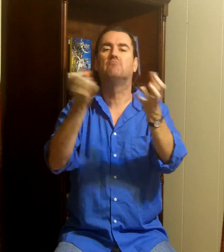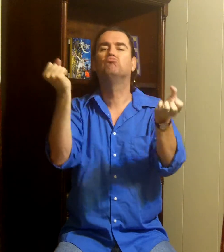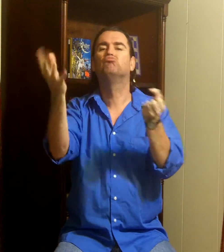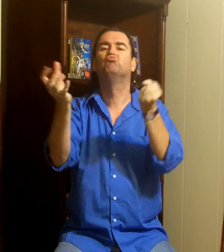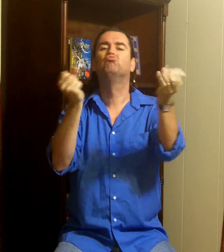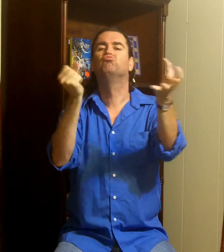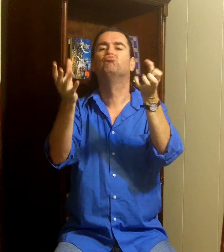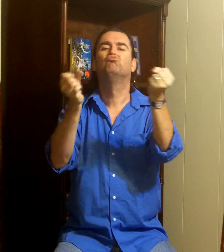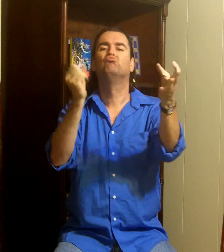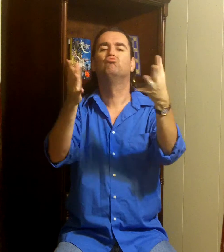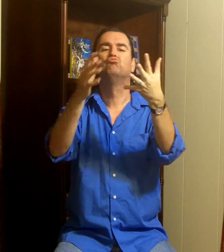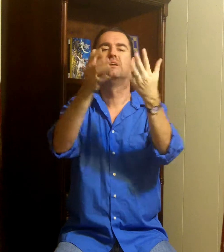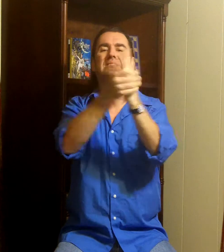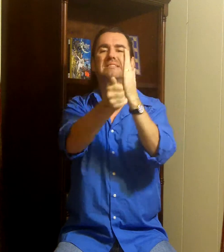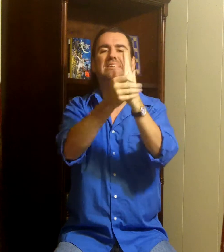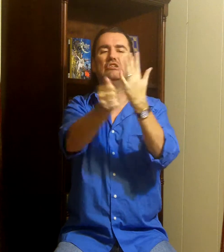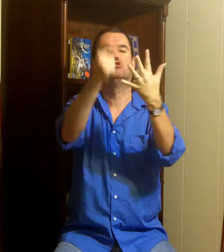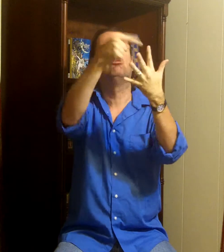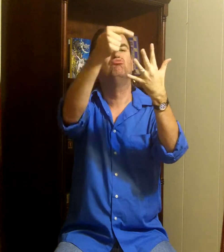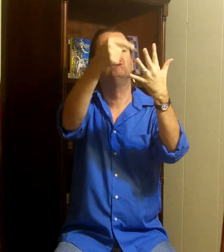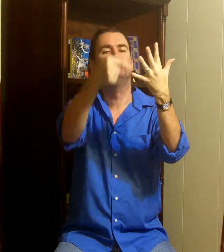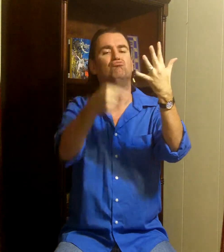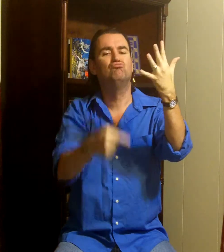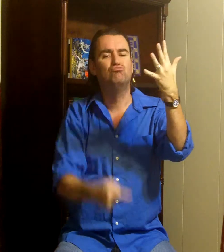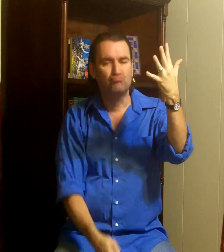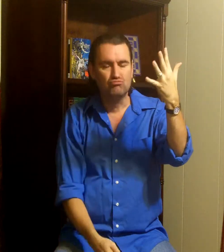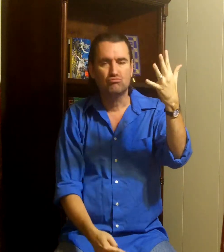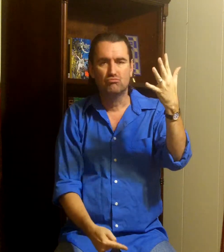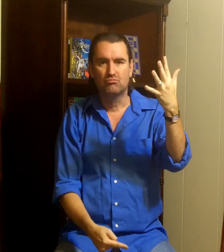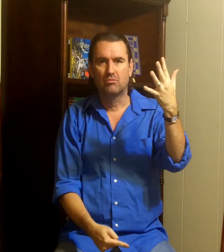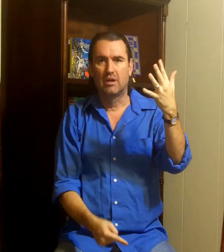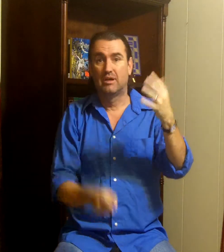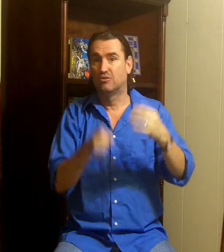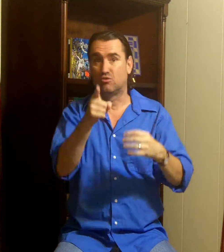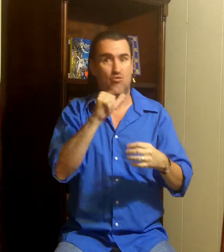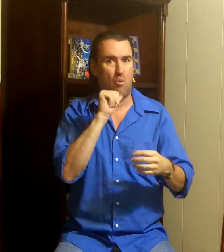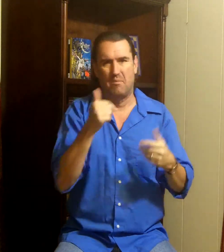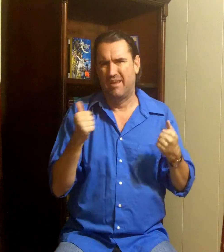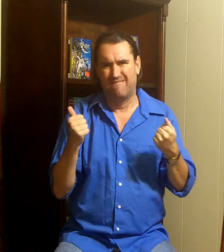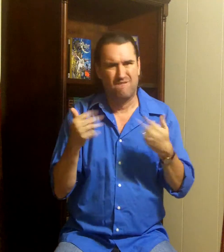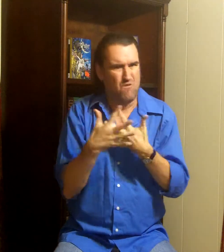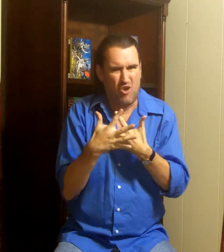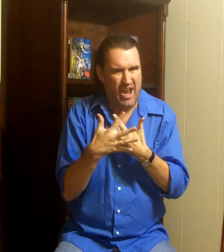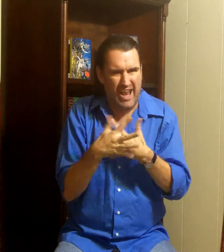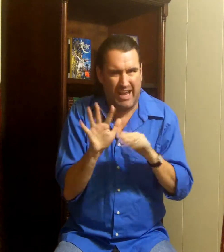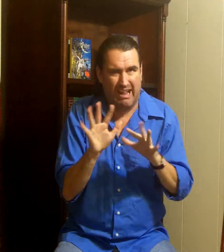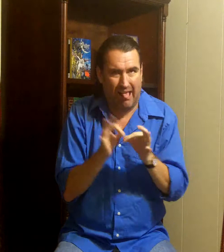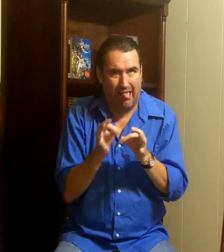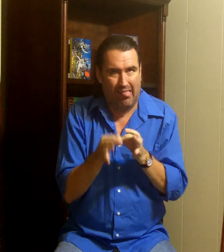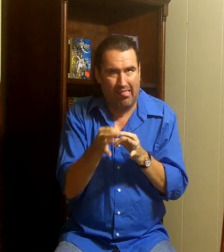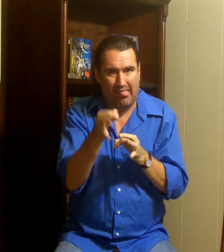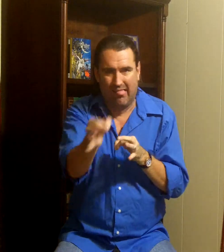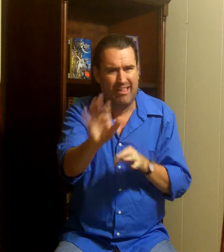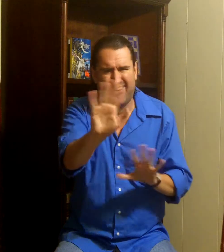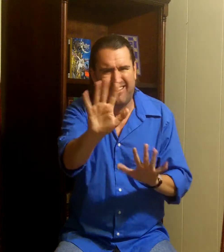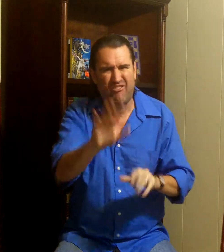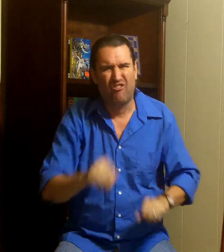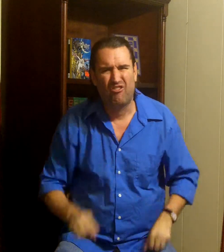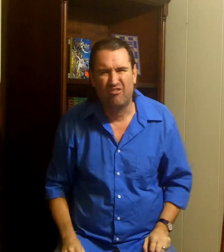why not to take the evaluation, RID certification. The one thing that they don't do that I